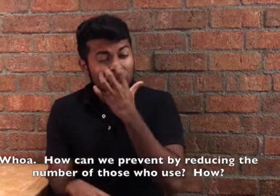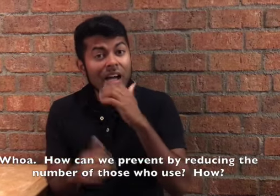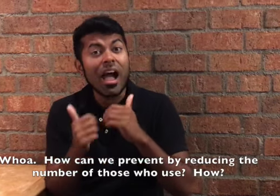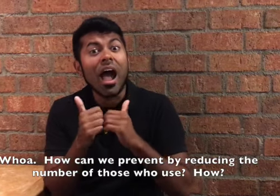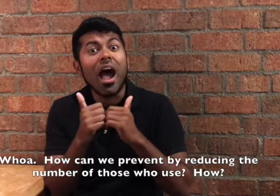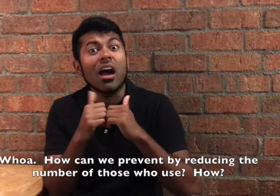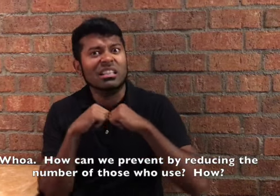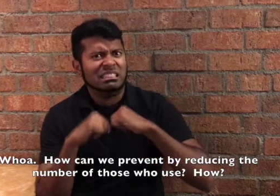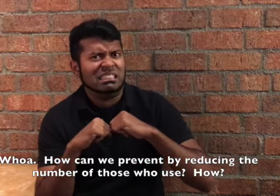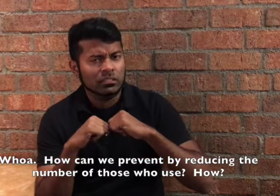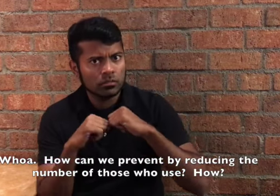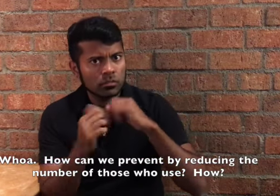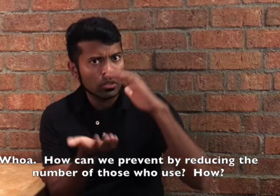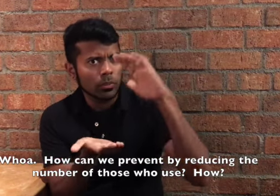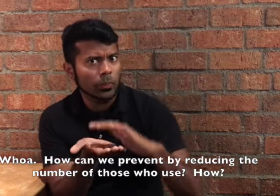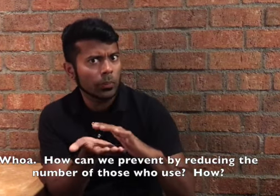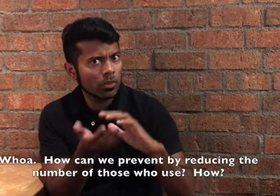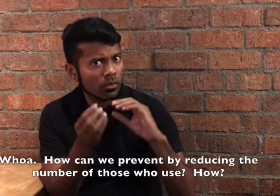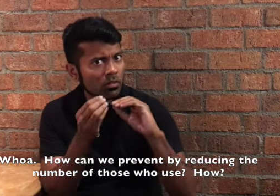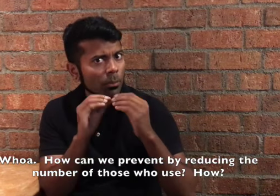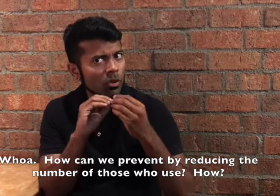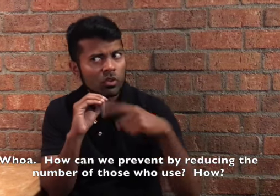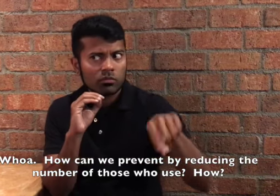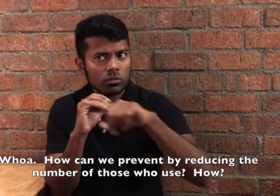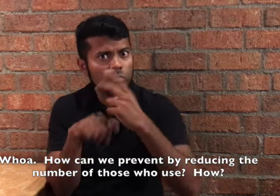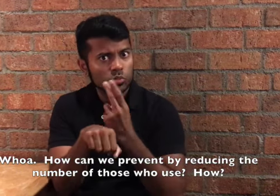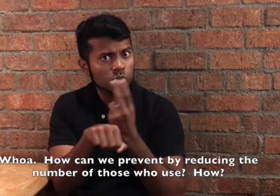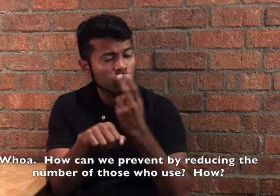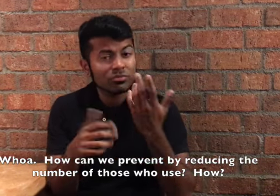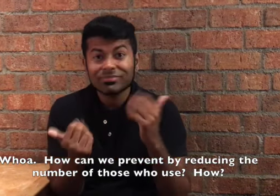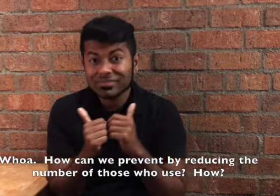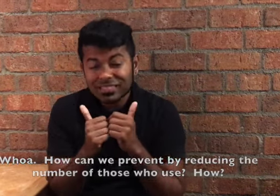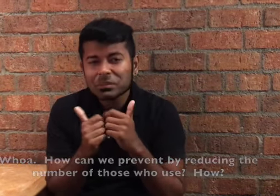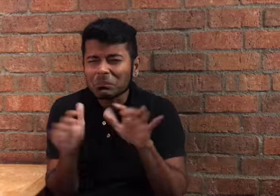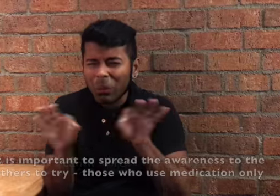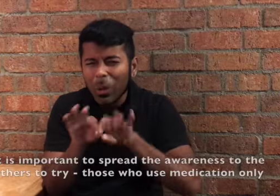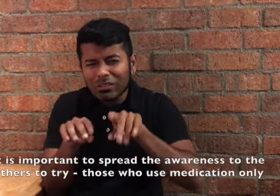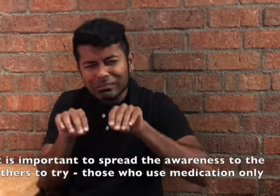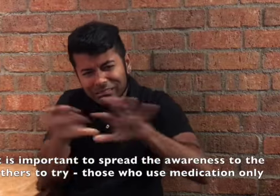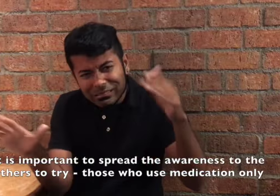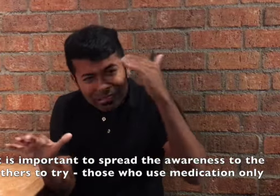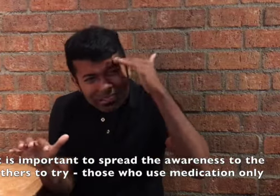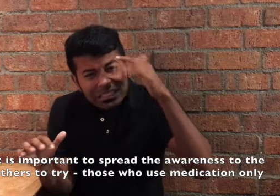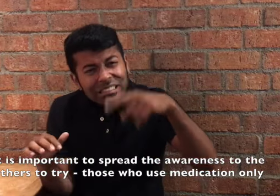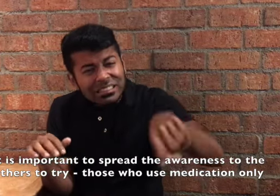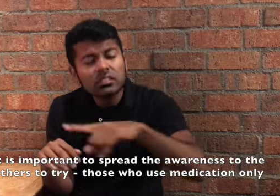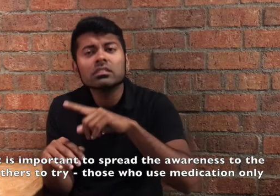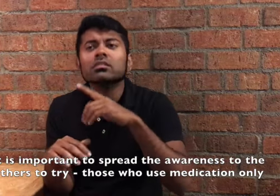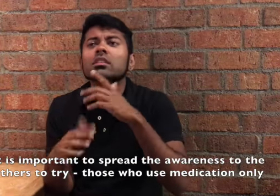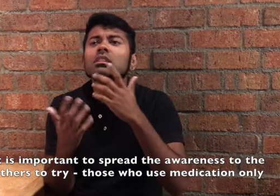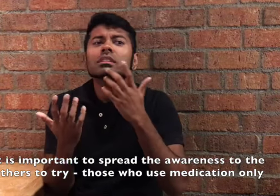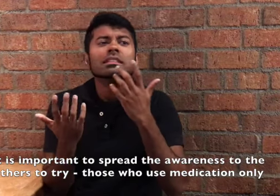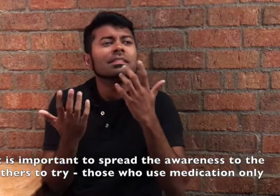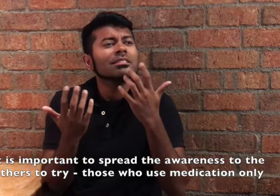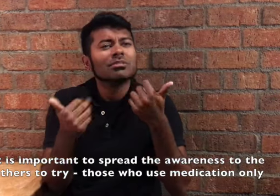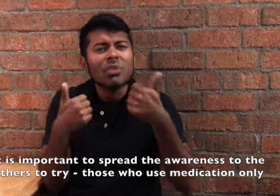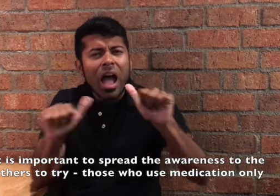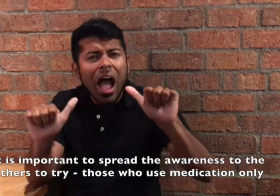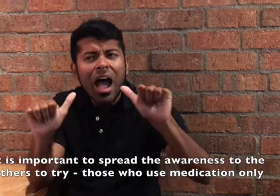someone, can we prevent the reduce of the numbers of those who use it? How? It's important to spread the word, the awareness